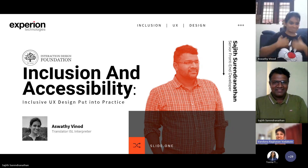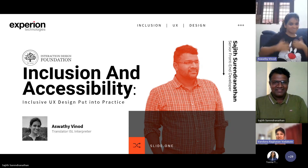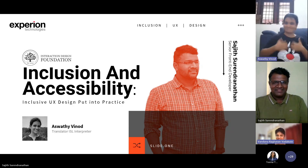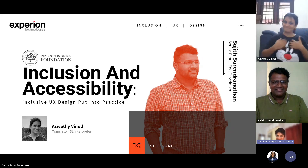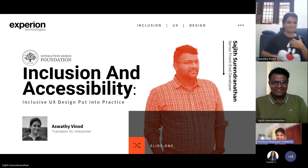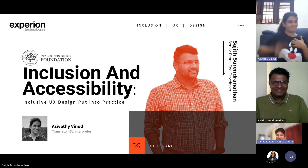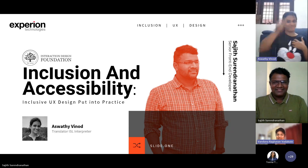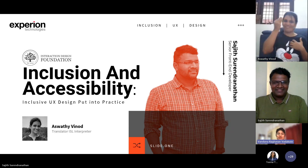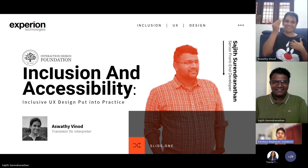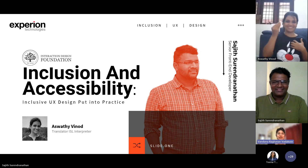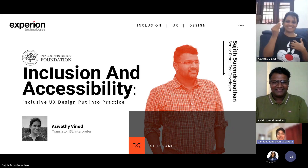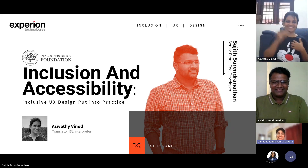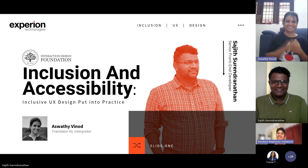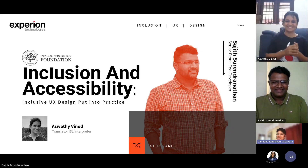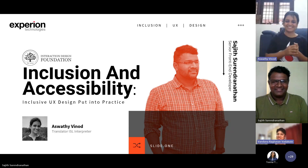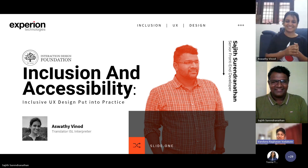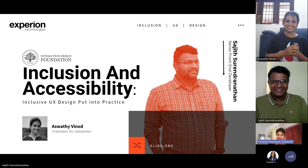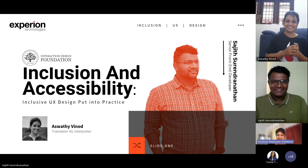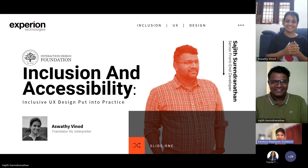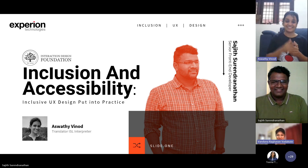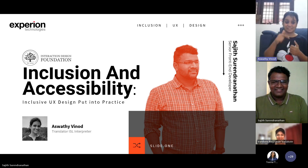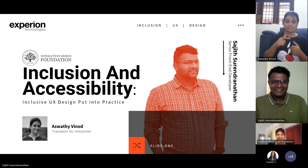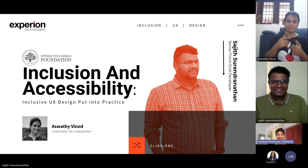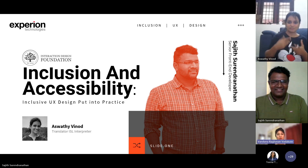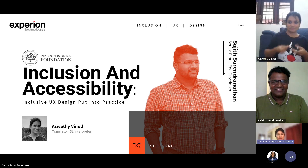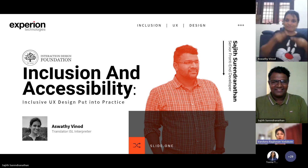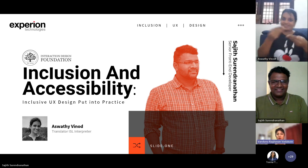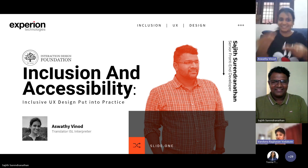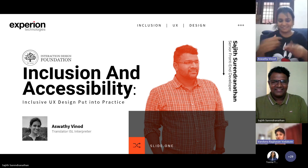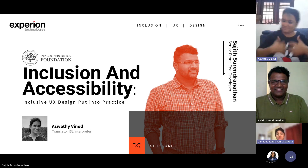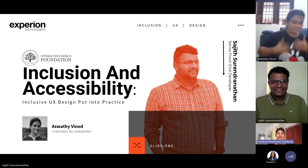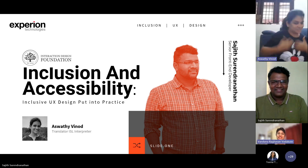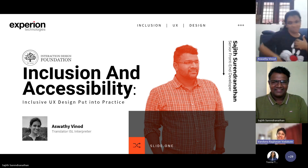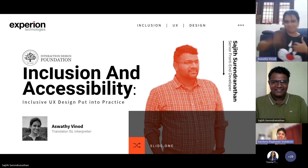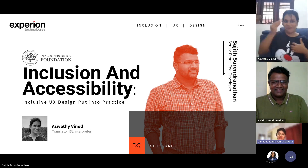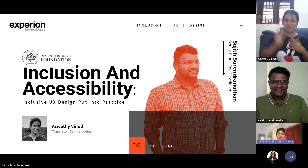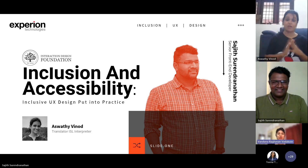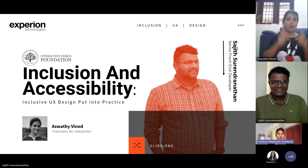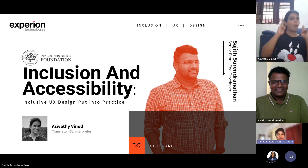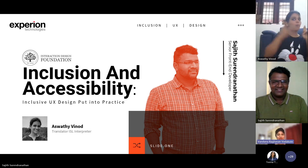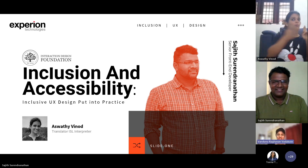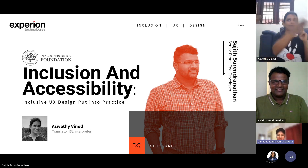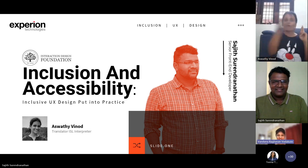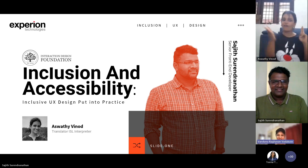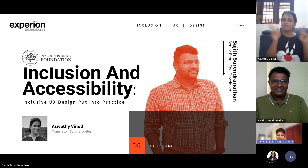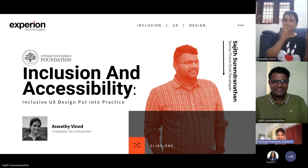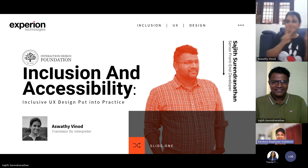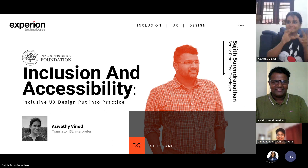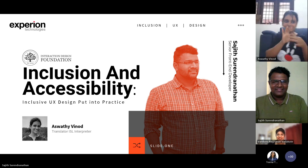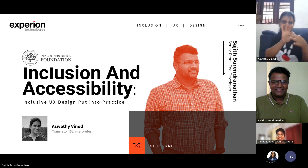at IxDF Kerala to bring this session to you. And I hope all of you will make the session very